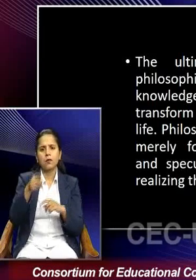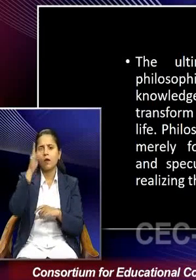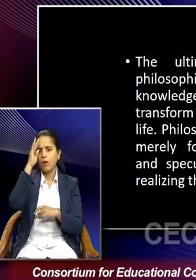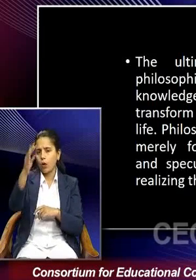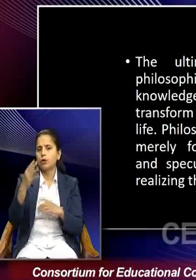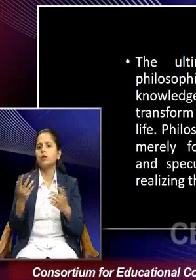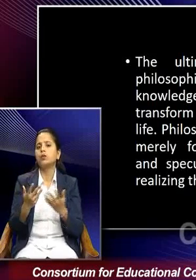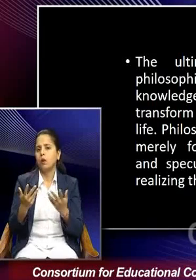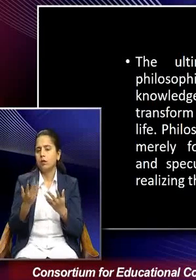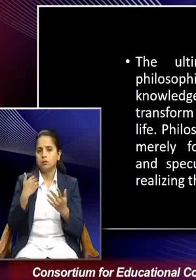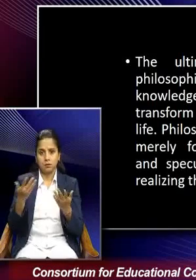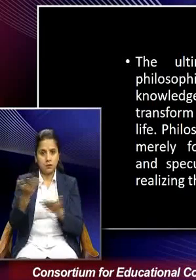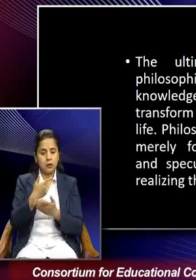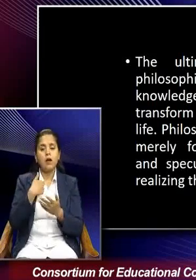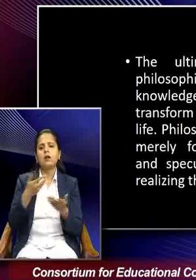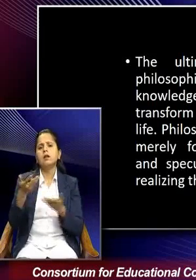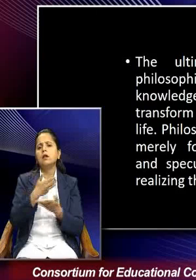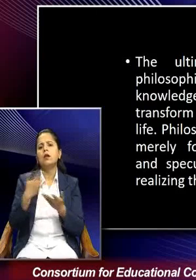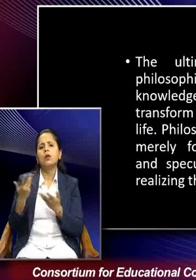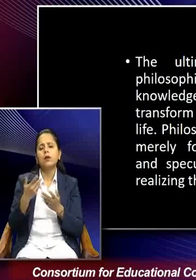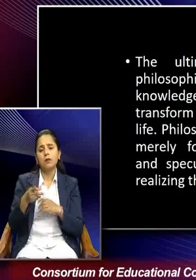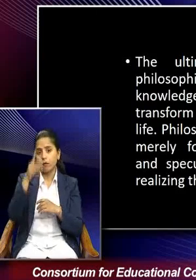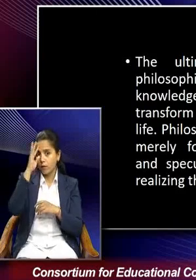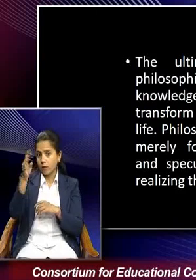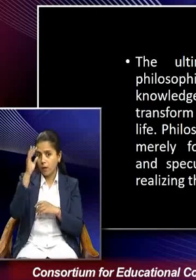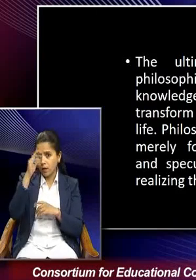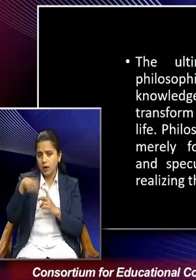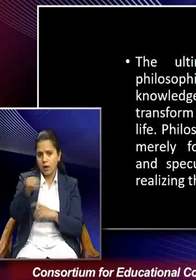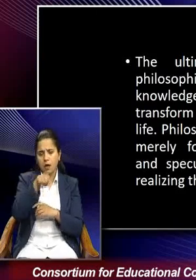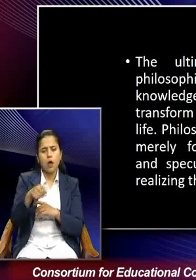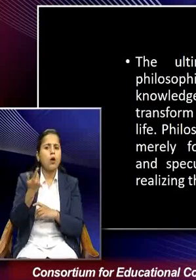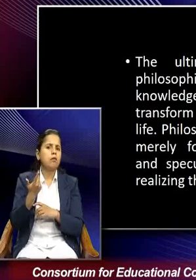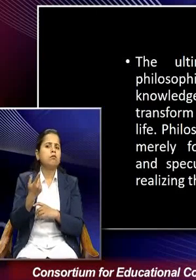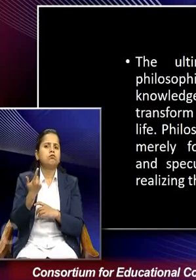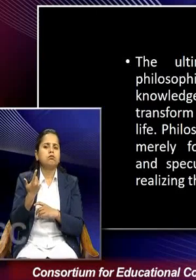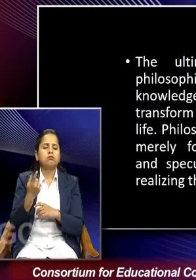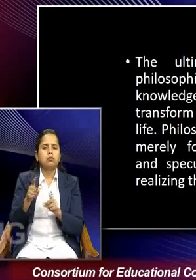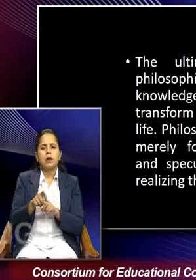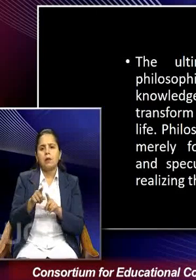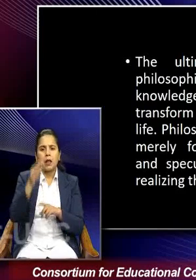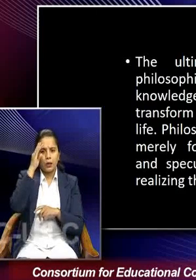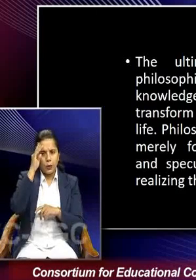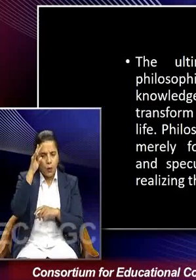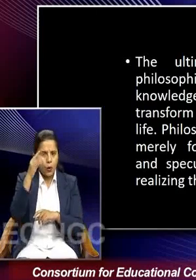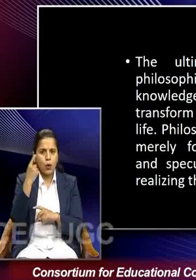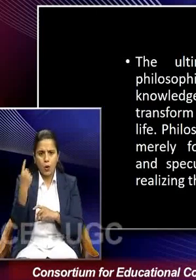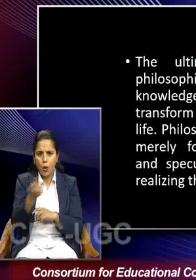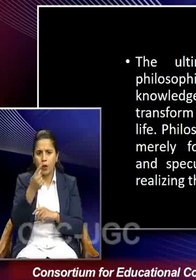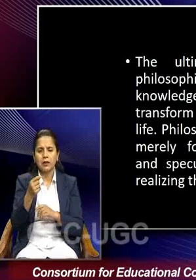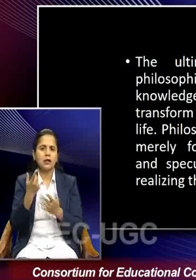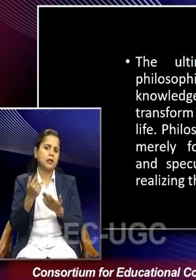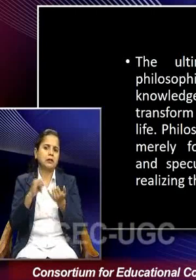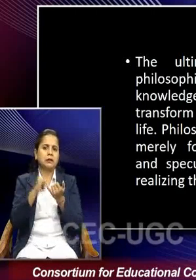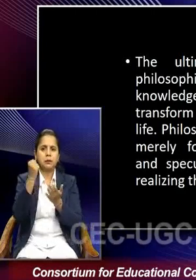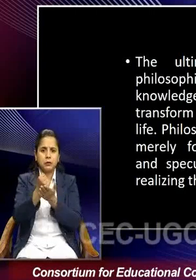philosophy, we discussed that philosophy is not just a theoretical subject.